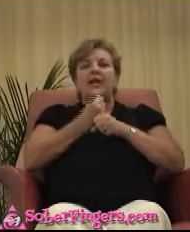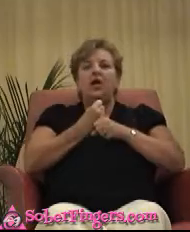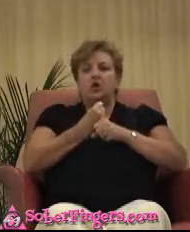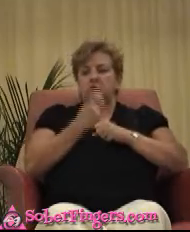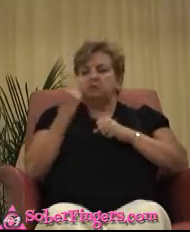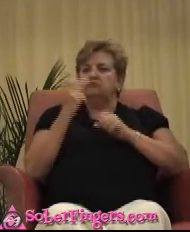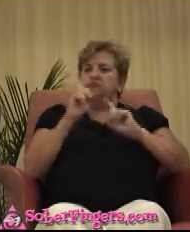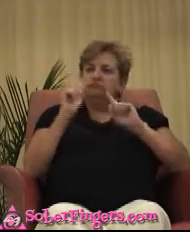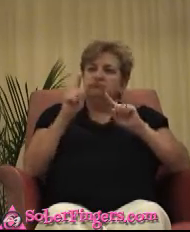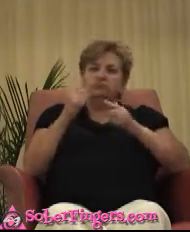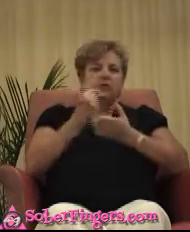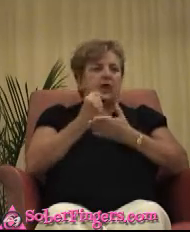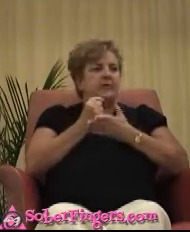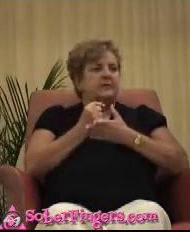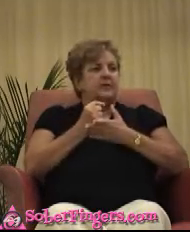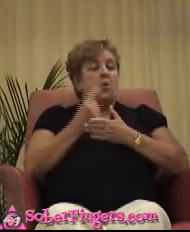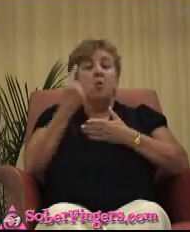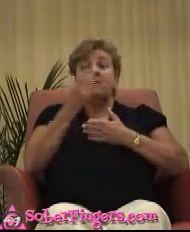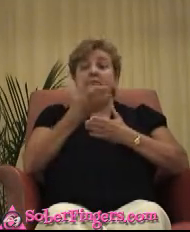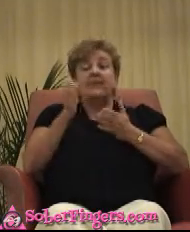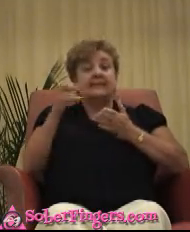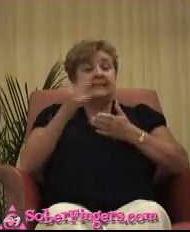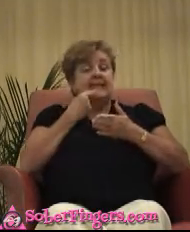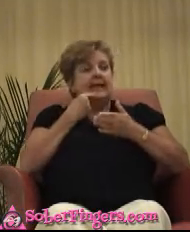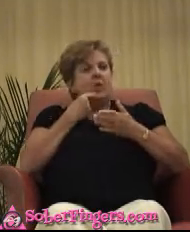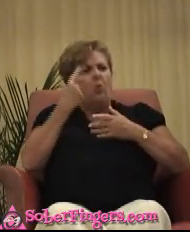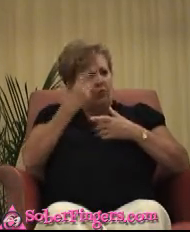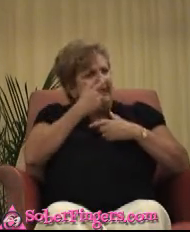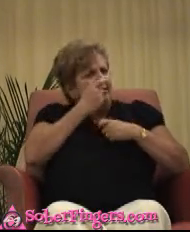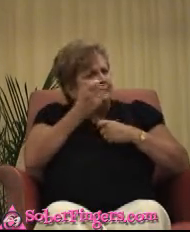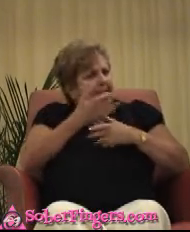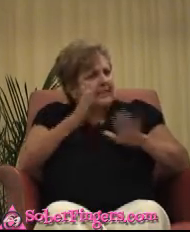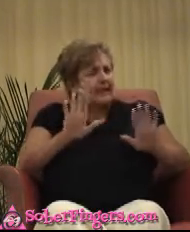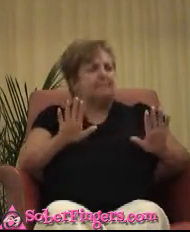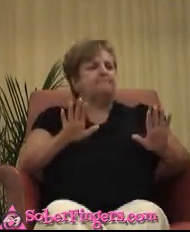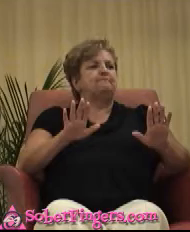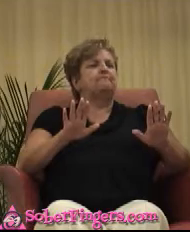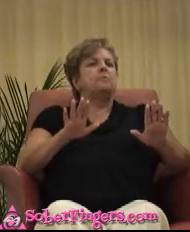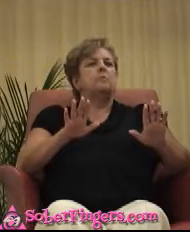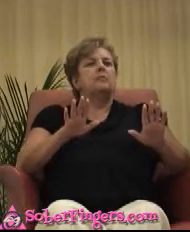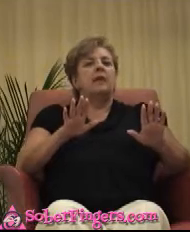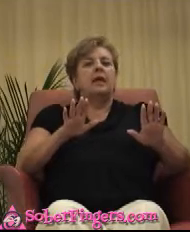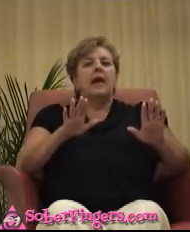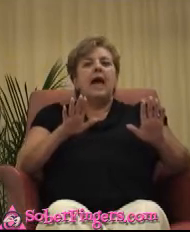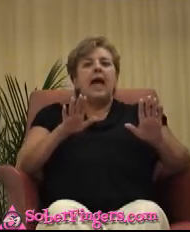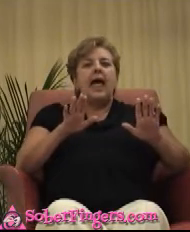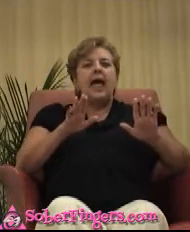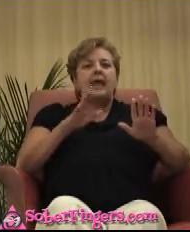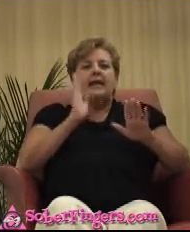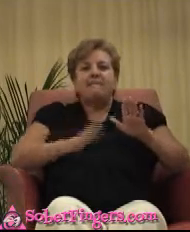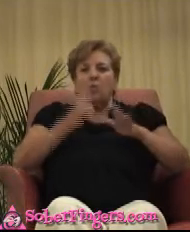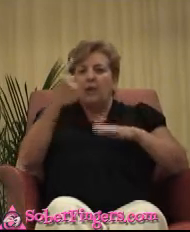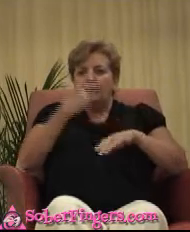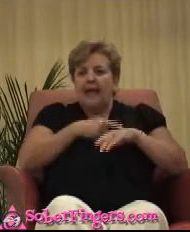years. One of the things he said to us, one of the interesting things was that never once during any of this really intensive